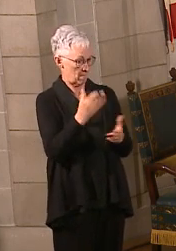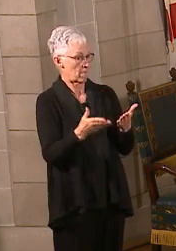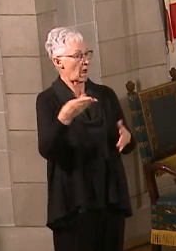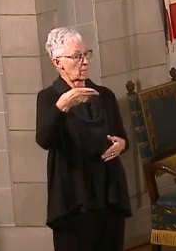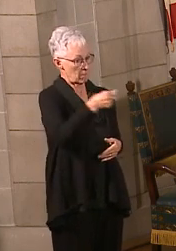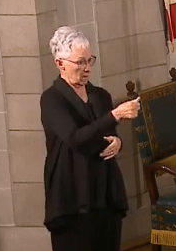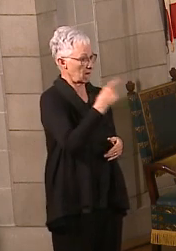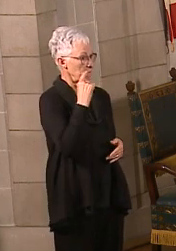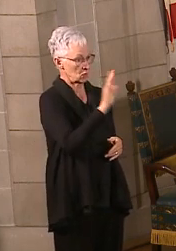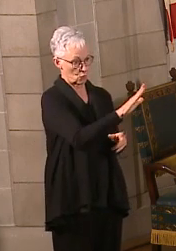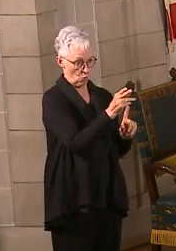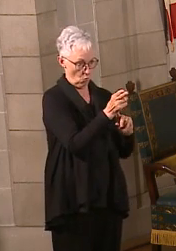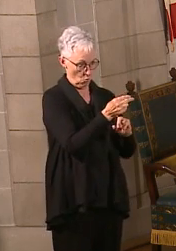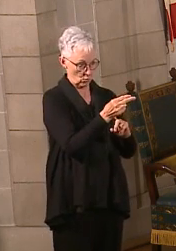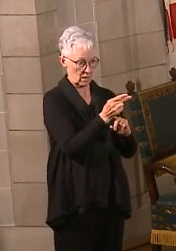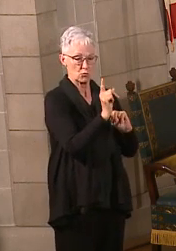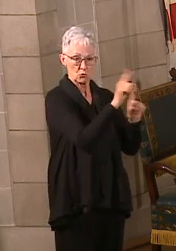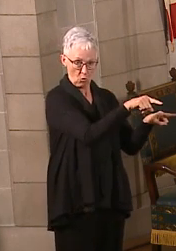call